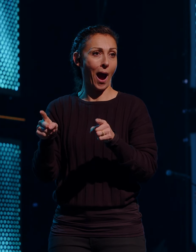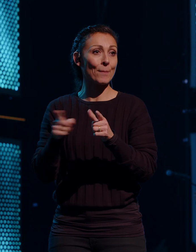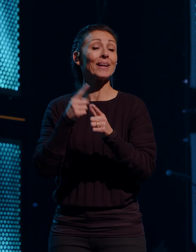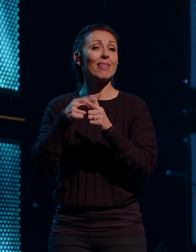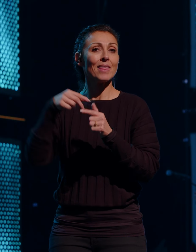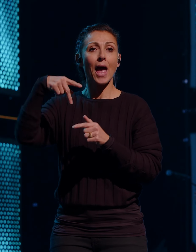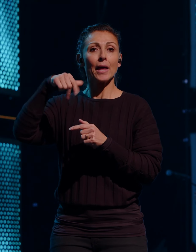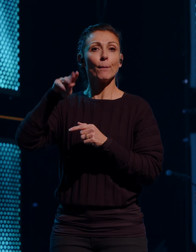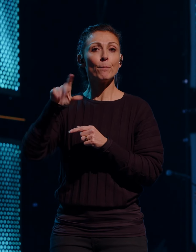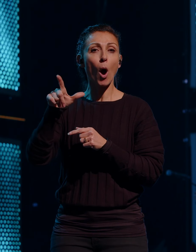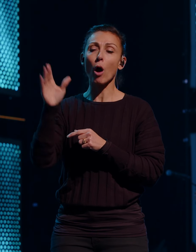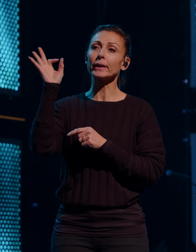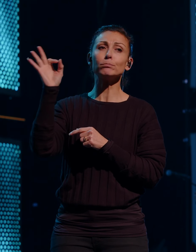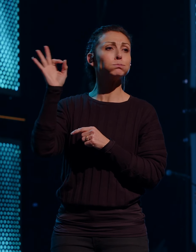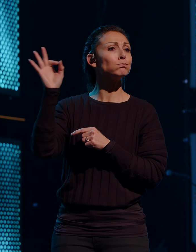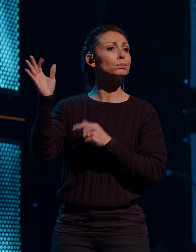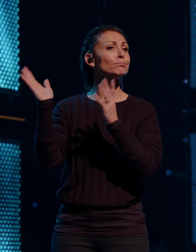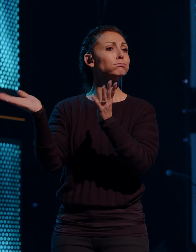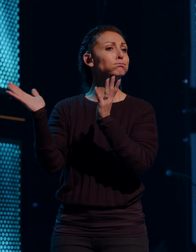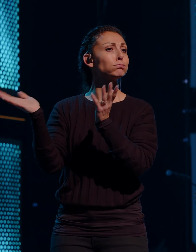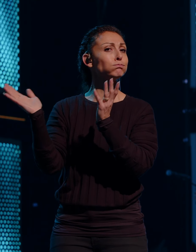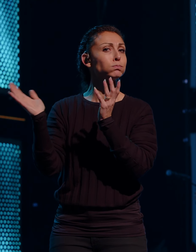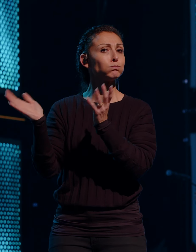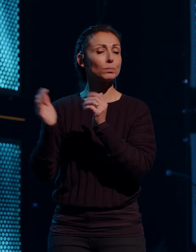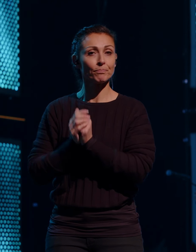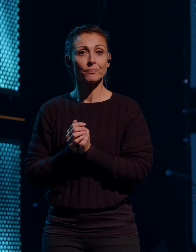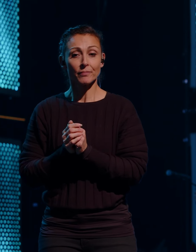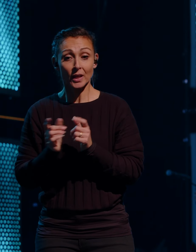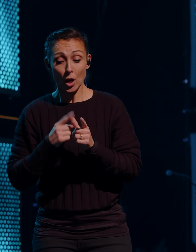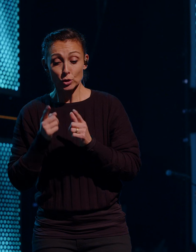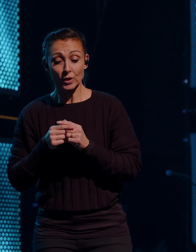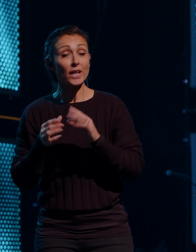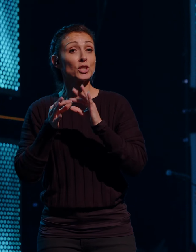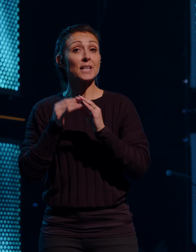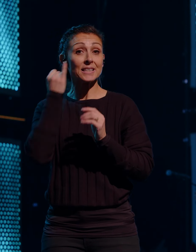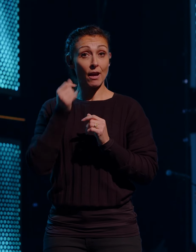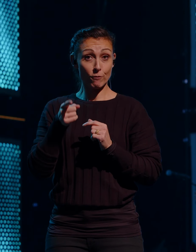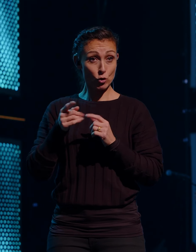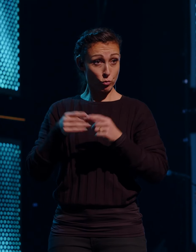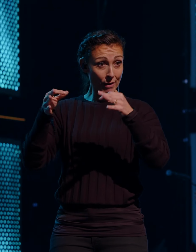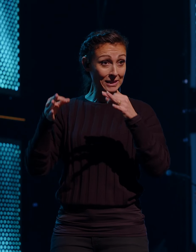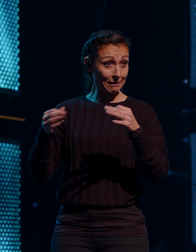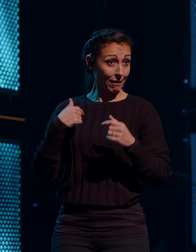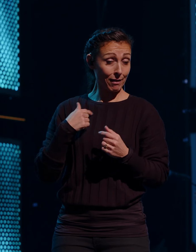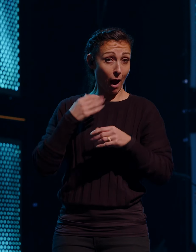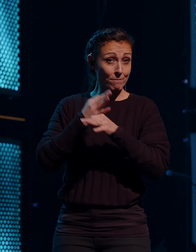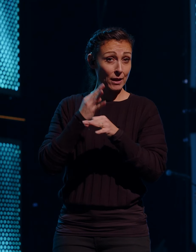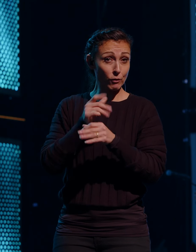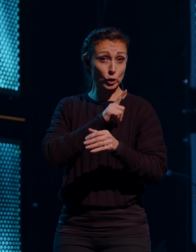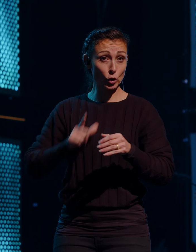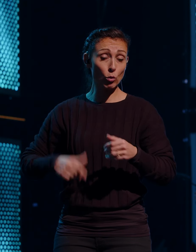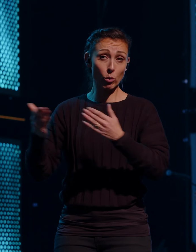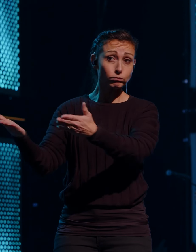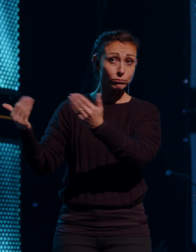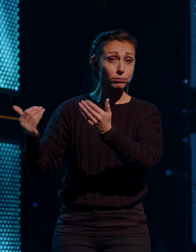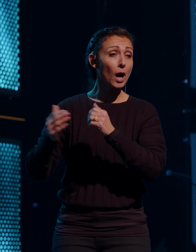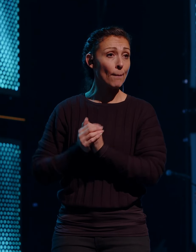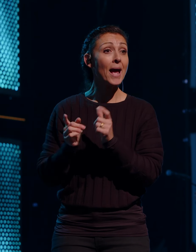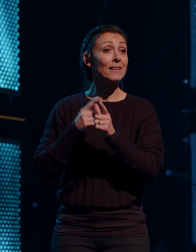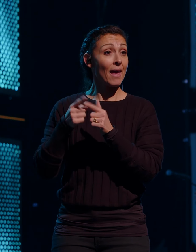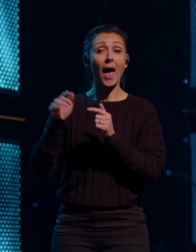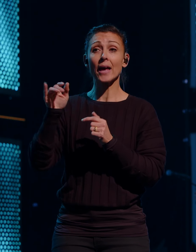household as well, she urged us, saying, 'If you have judged me to be faithful to the Lord, come to my house and stay.' And she prevailed upon